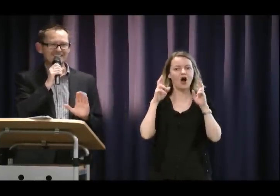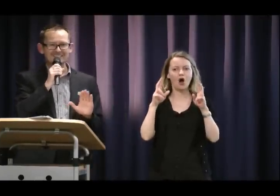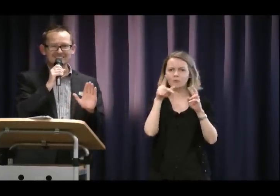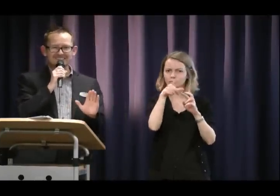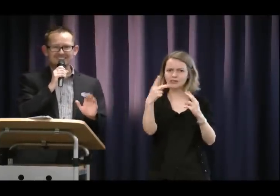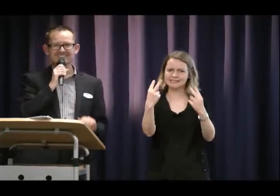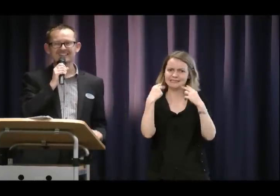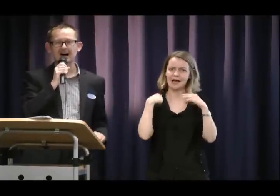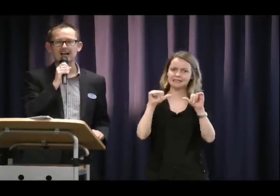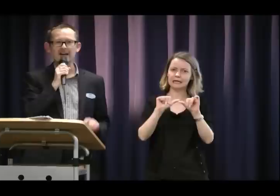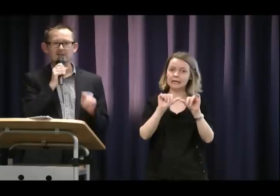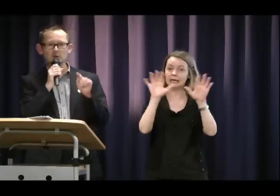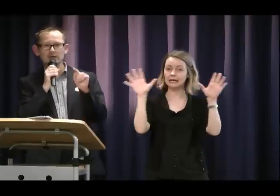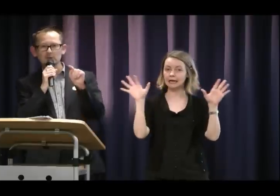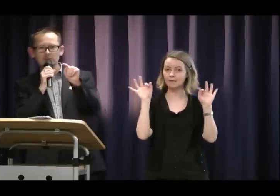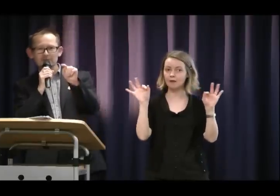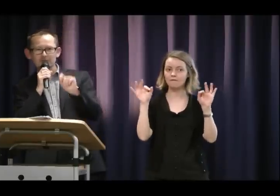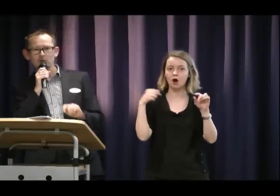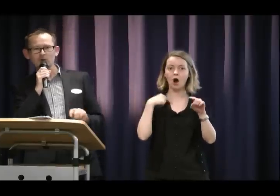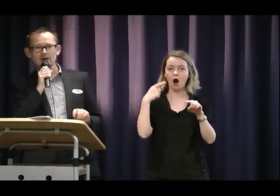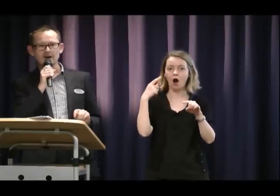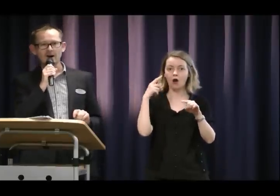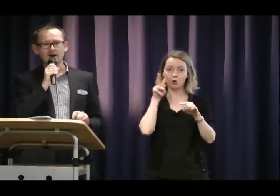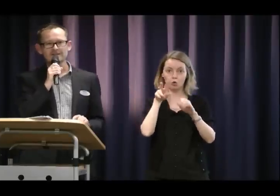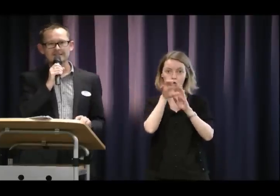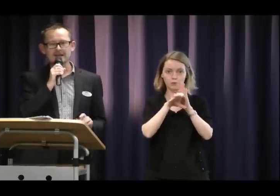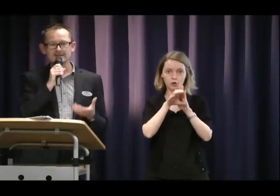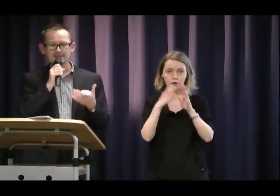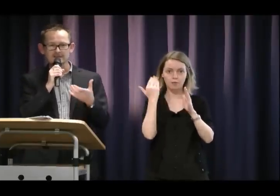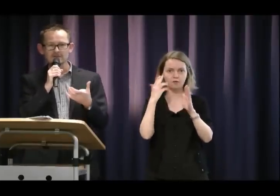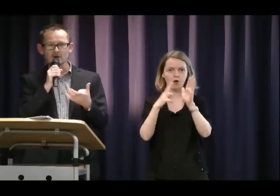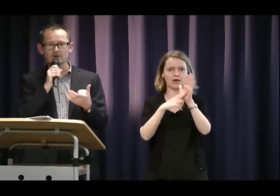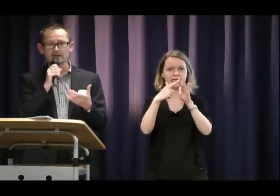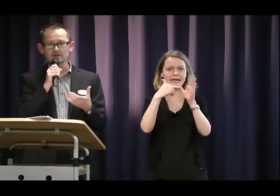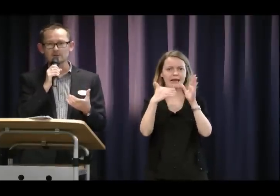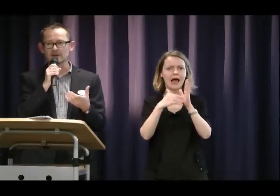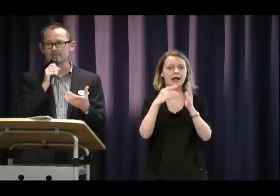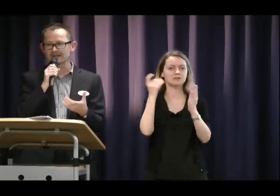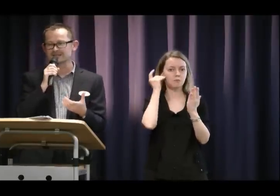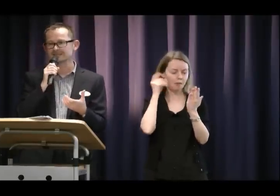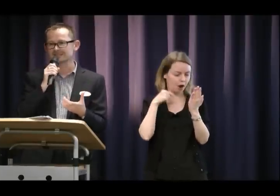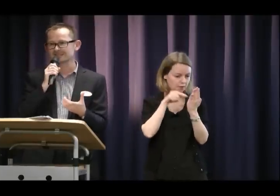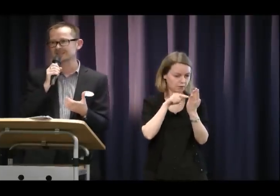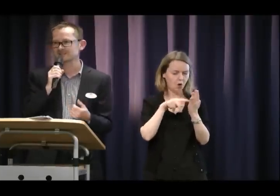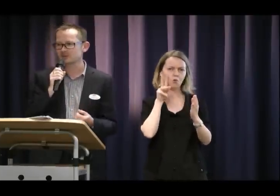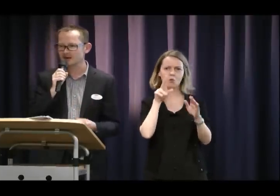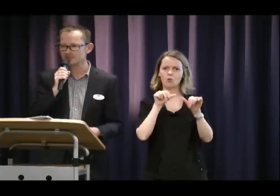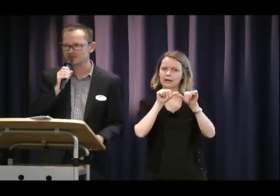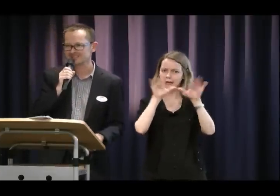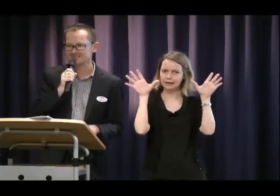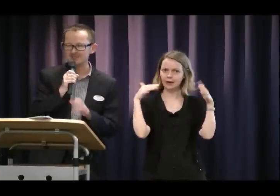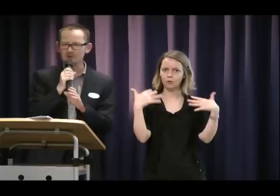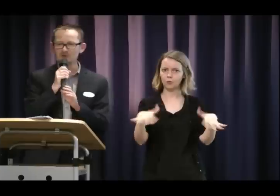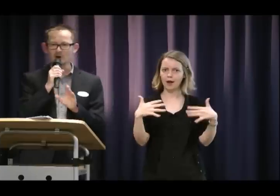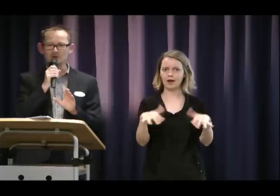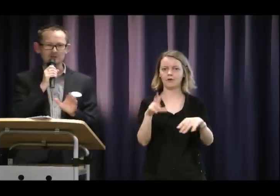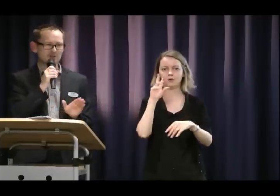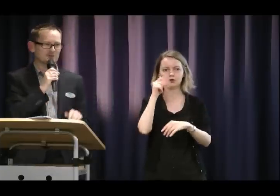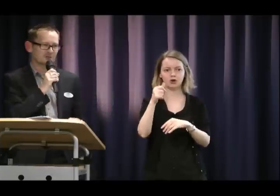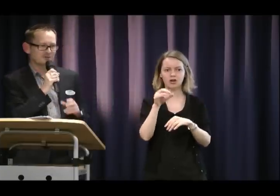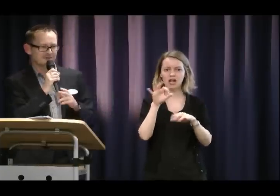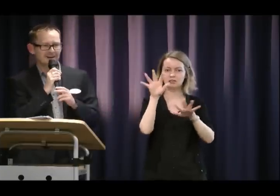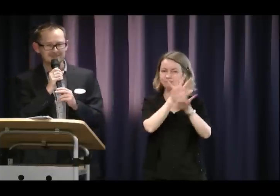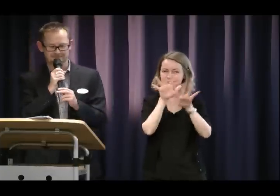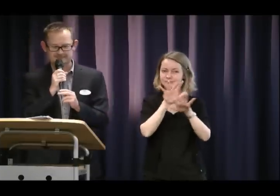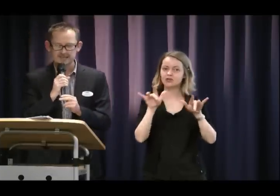see us clearly. I had a quick look before on Niaz's phone and it looked amazingly clear. It's quite impressive, so no